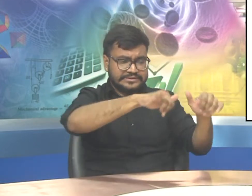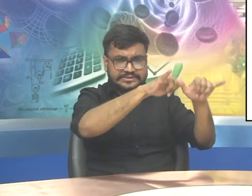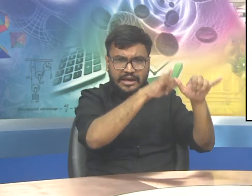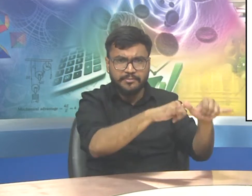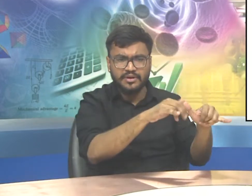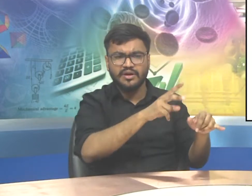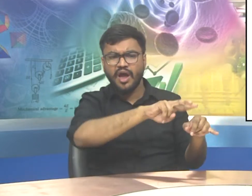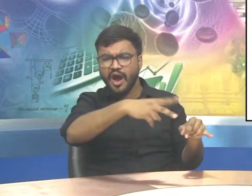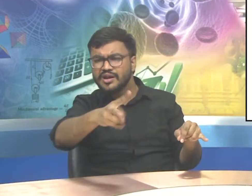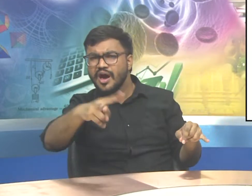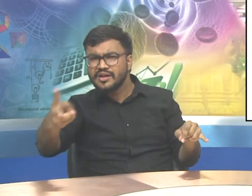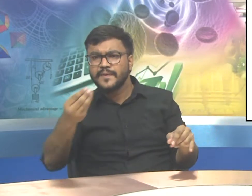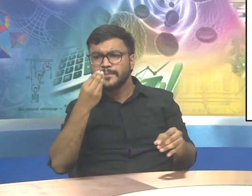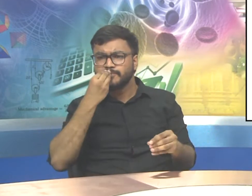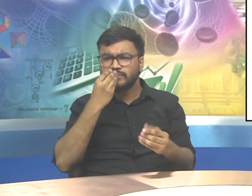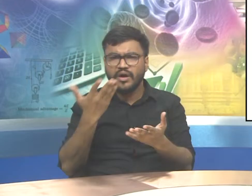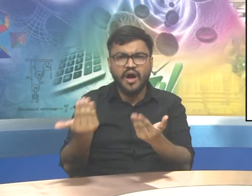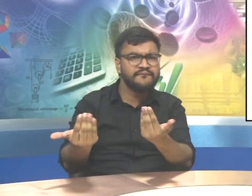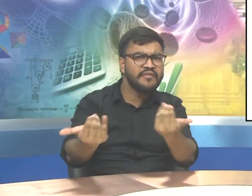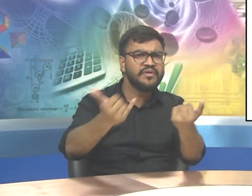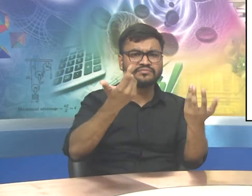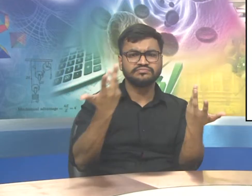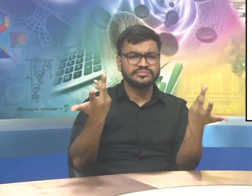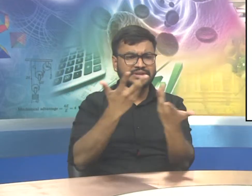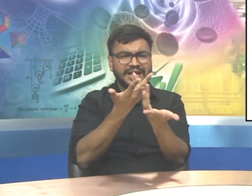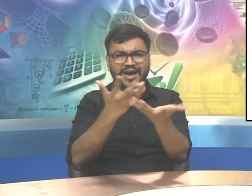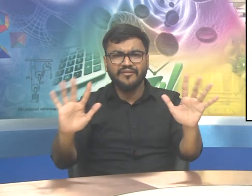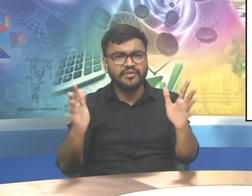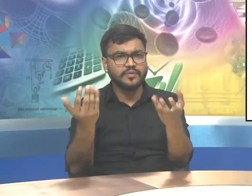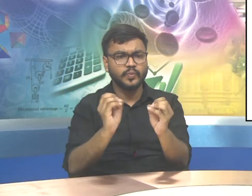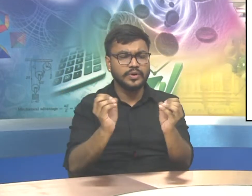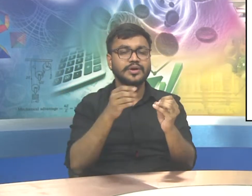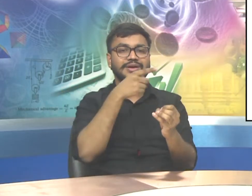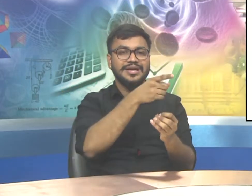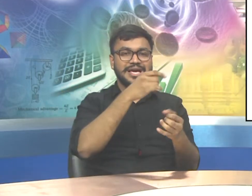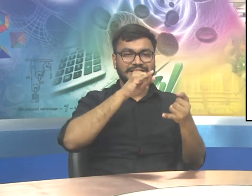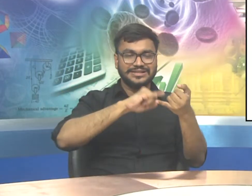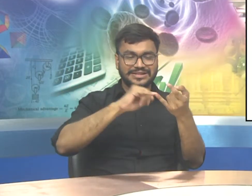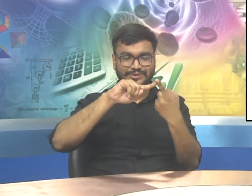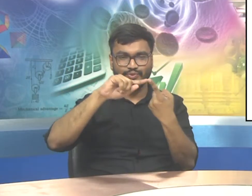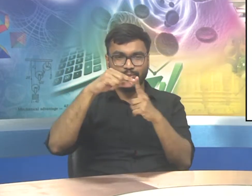As humans started staying in one place for a few months,